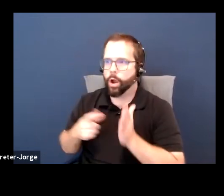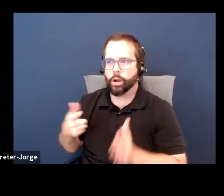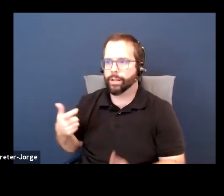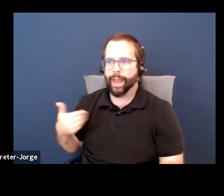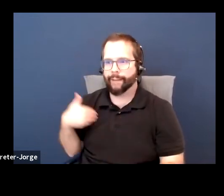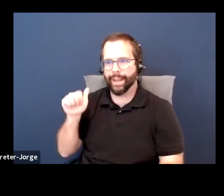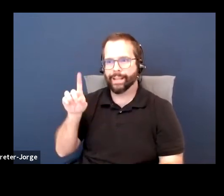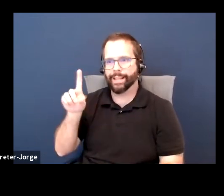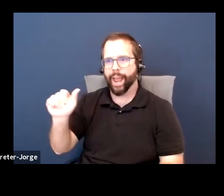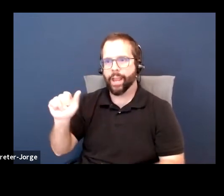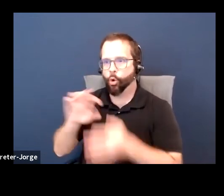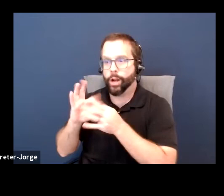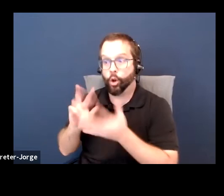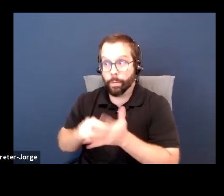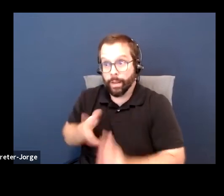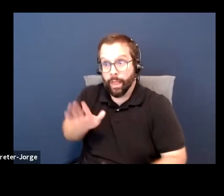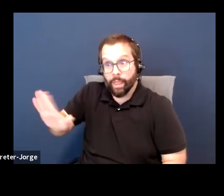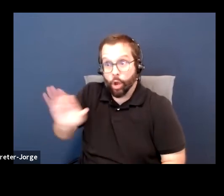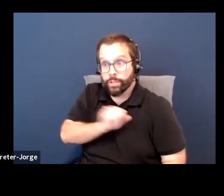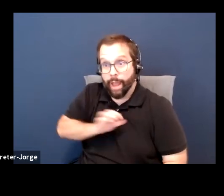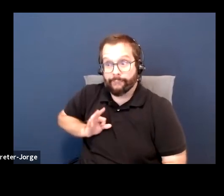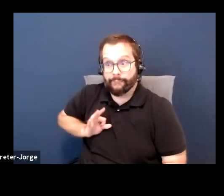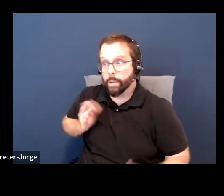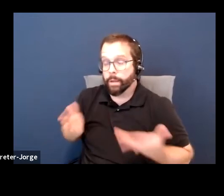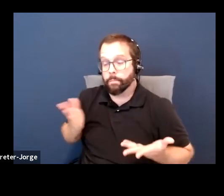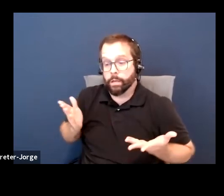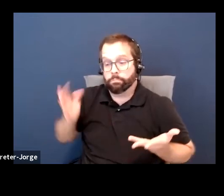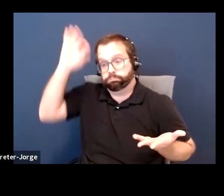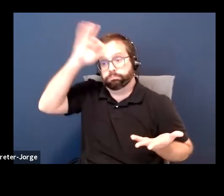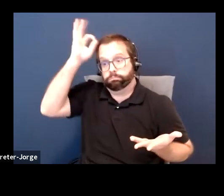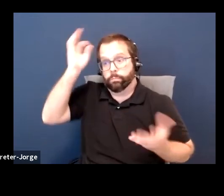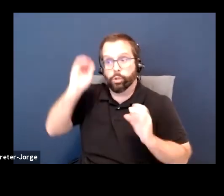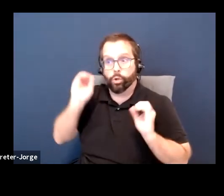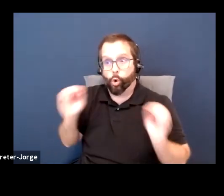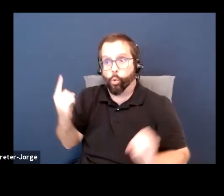who knows anything about the Americans with Disabilities Act.